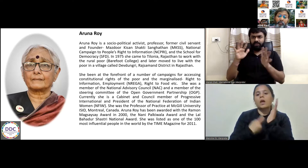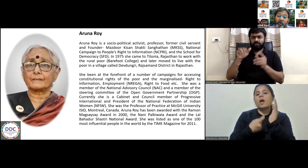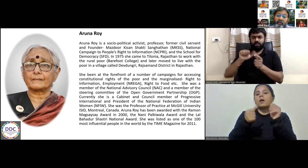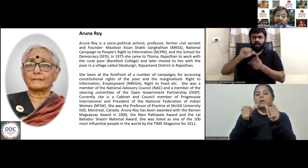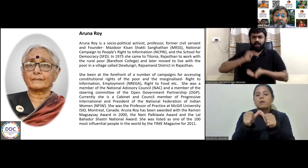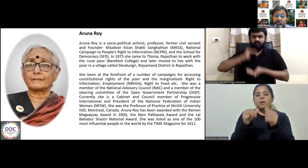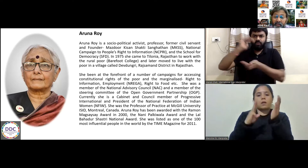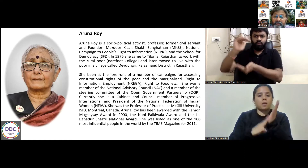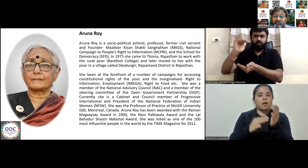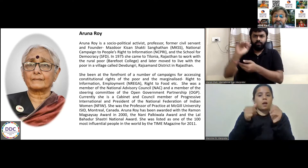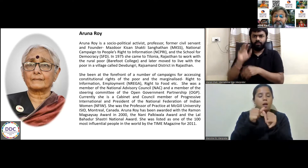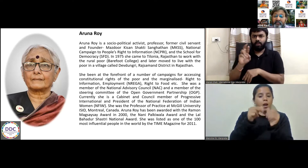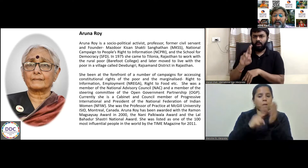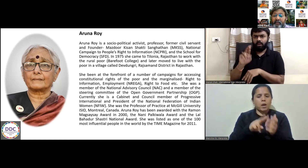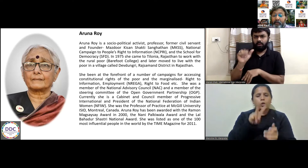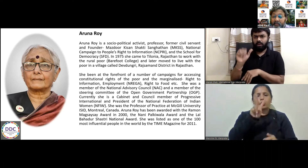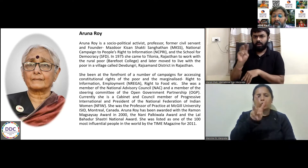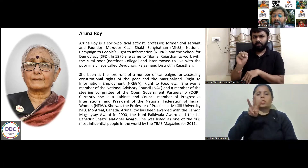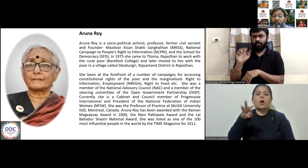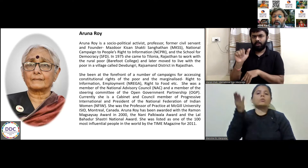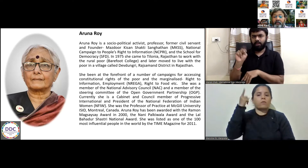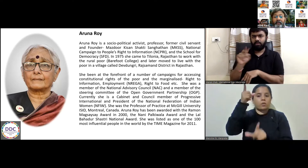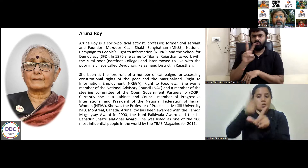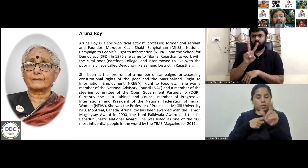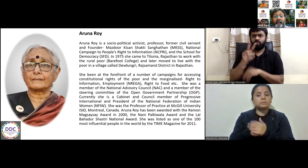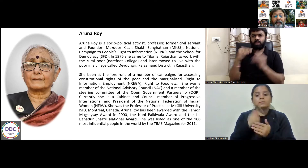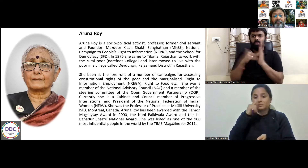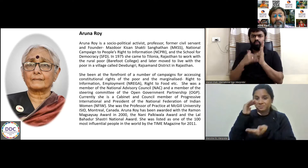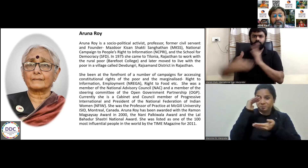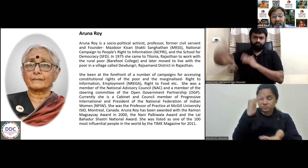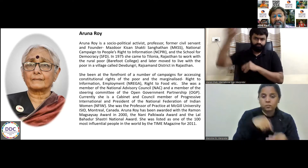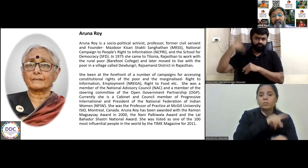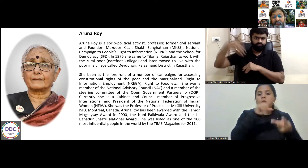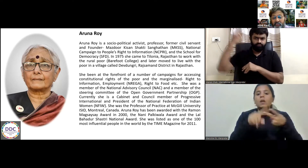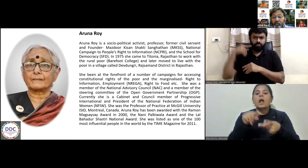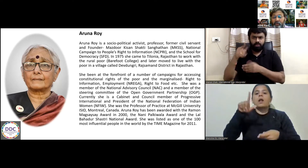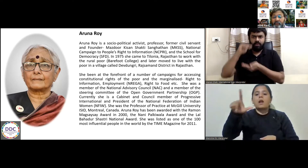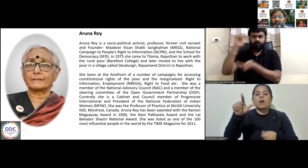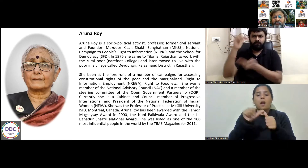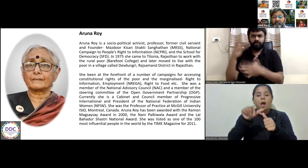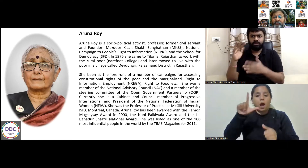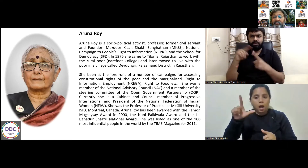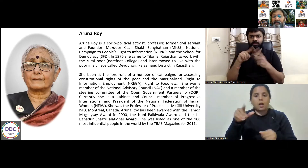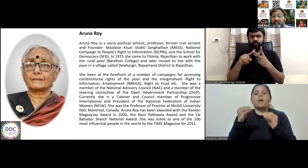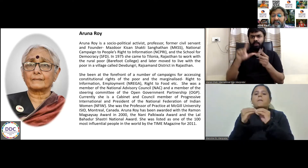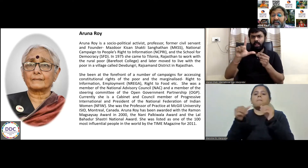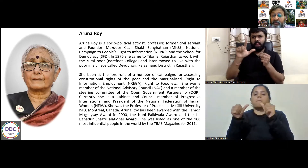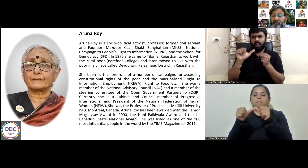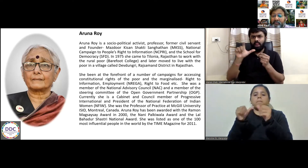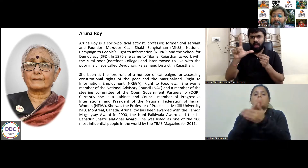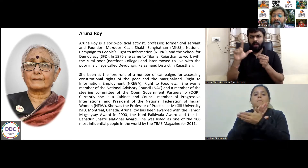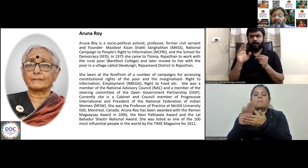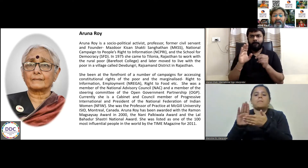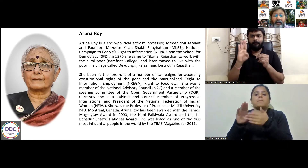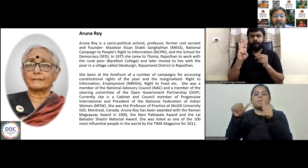Magsaysay Award in 2000, the Nani Palkiwala Award, and the Lal Bahadur Shastri National Award. She was listed as